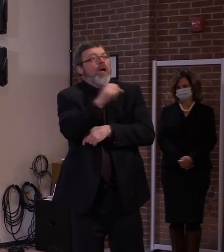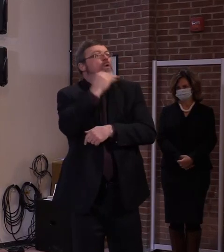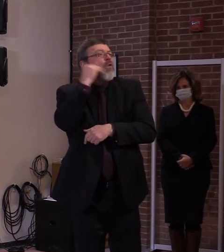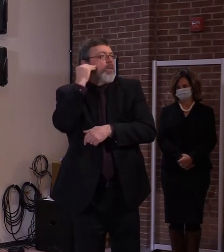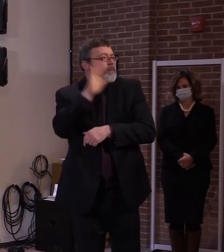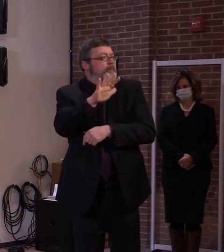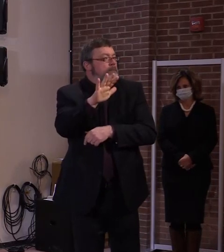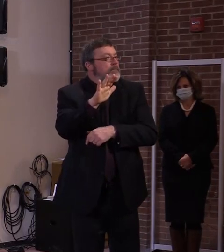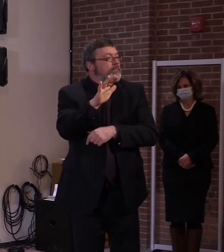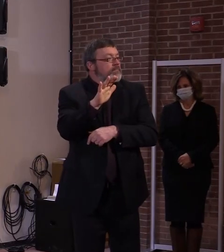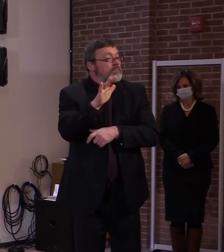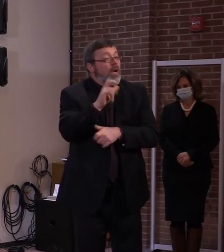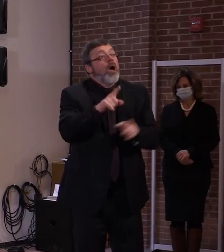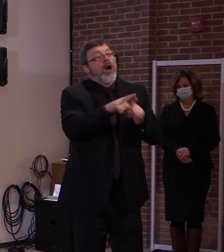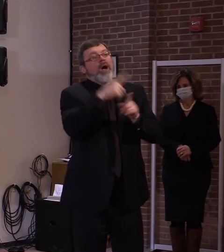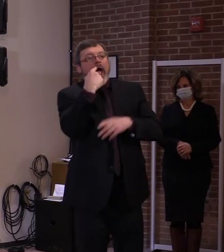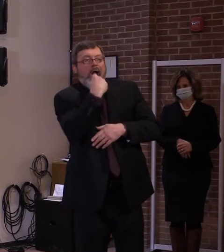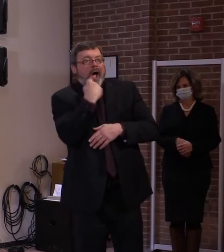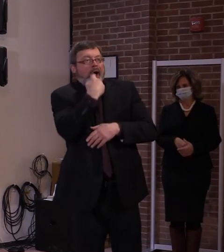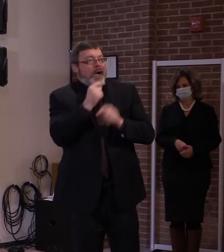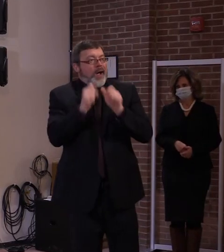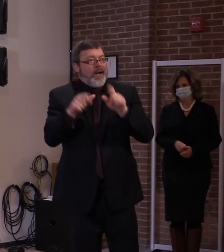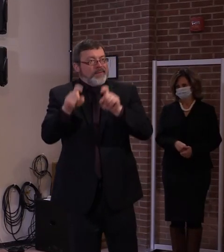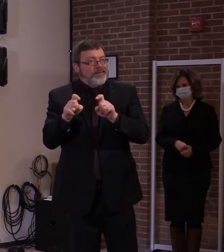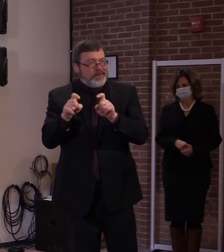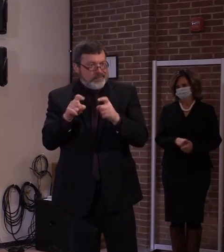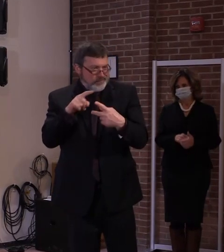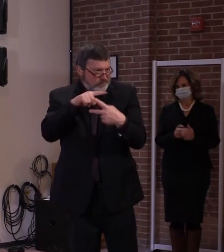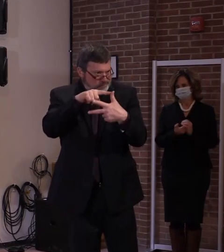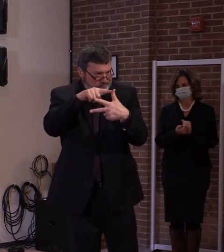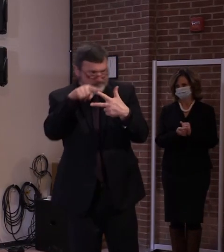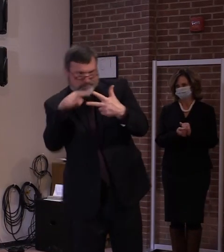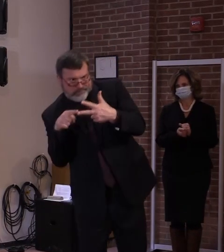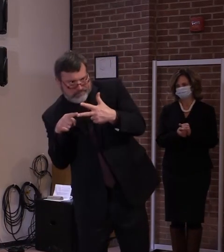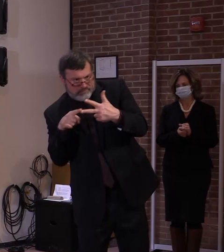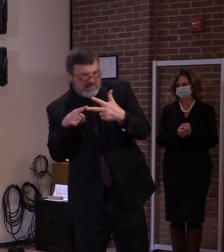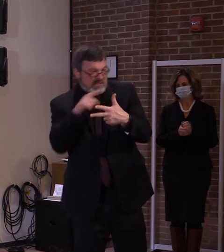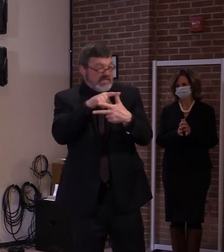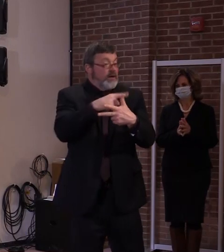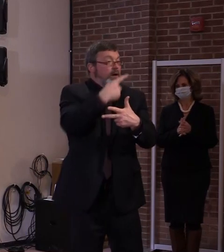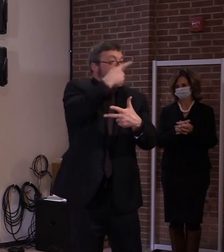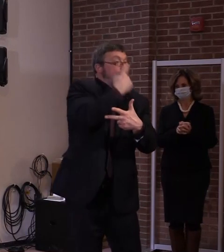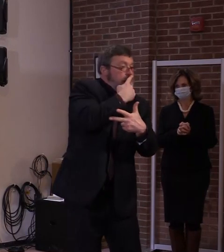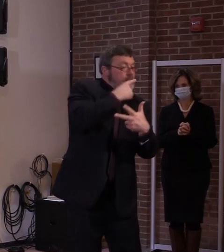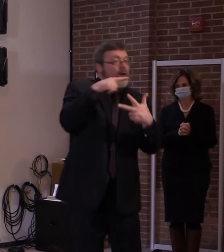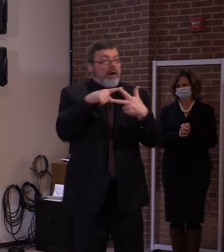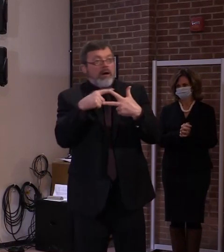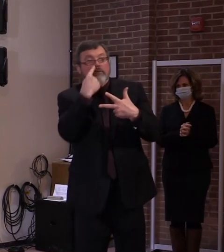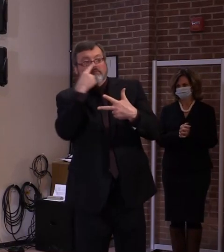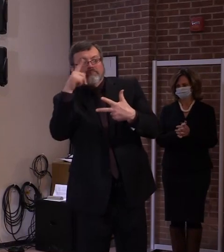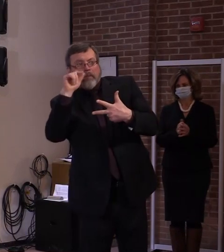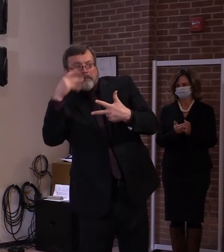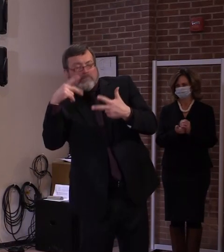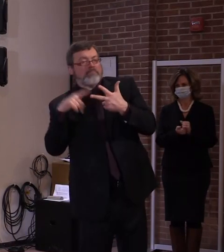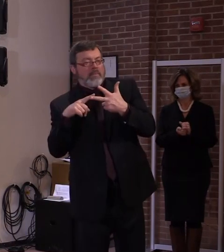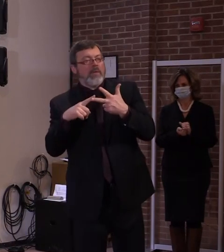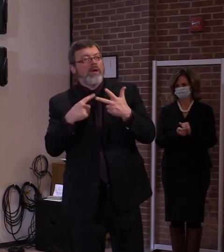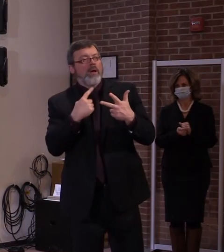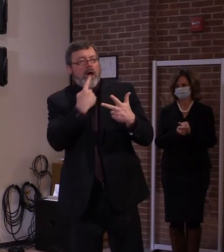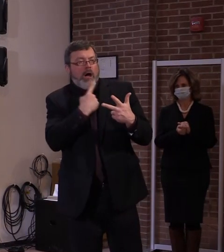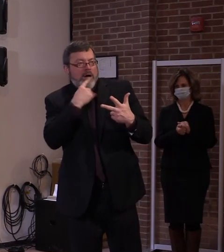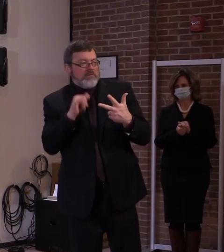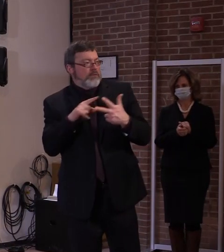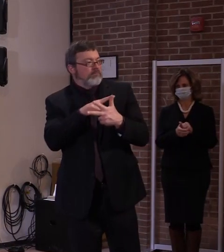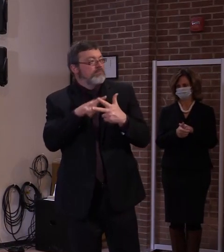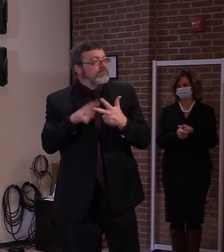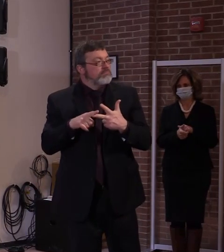have enough supply to get through the holidays on that. As the governor mentioned, we, and I've mentioned on multiple occasions,